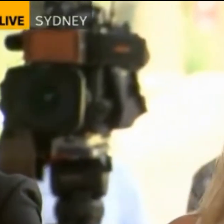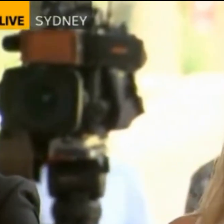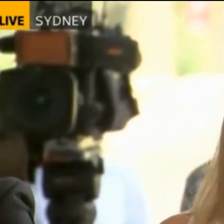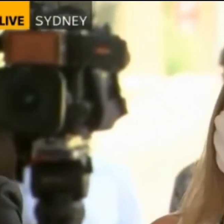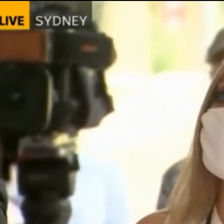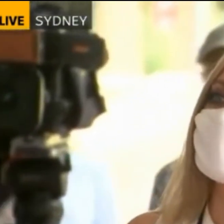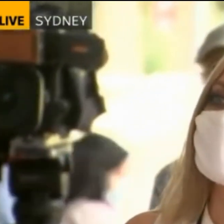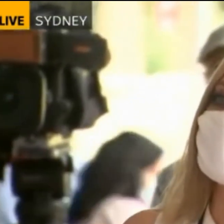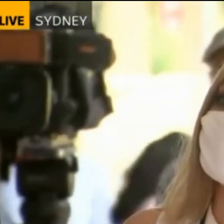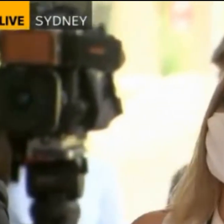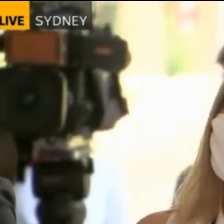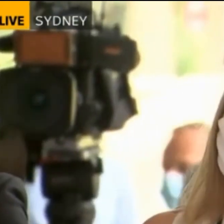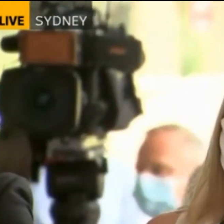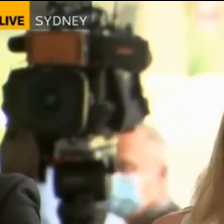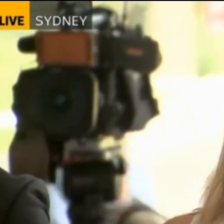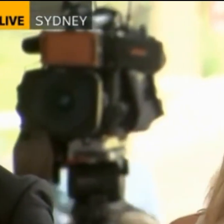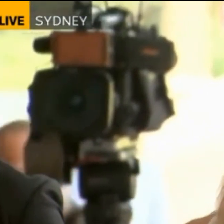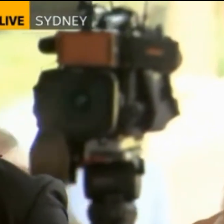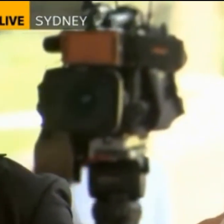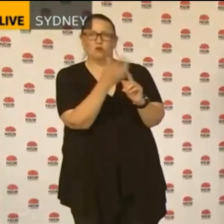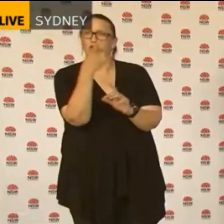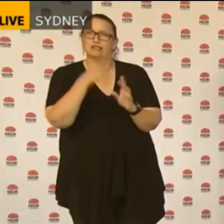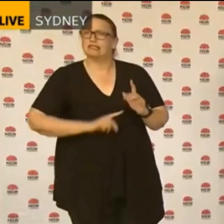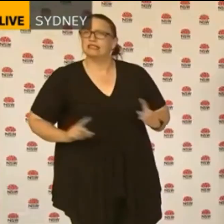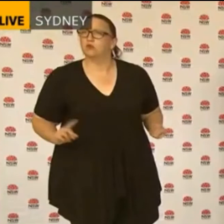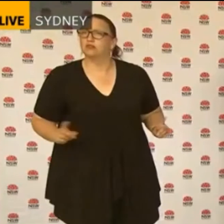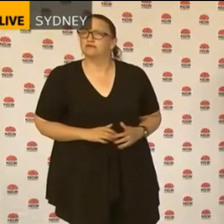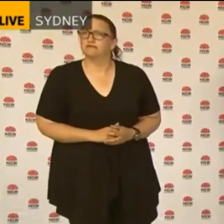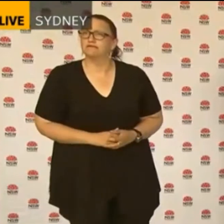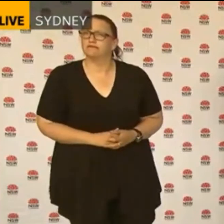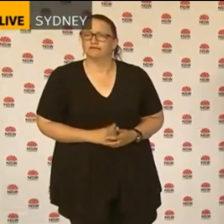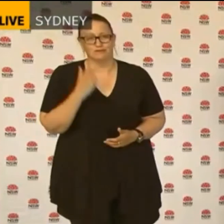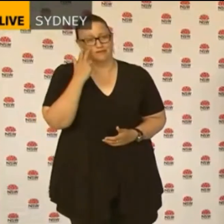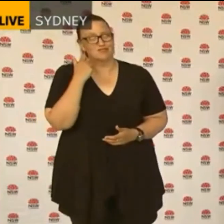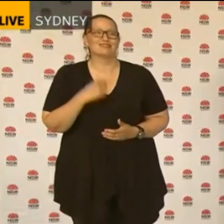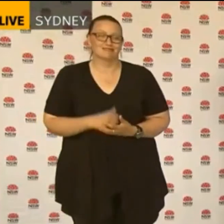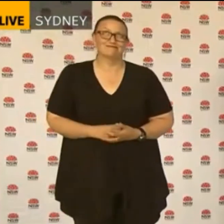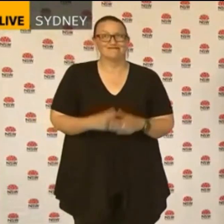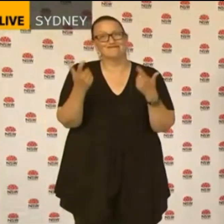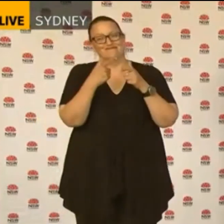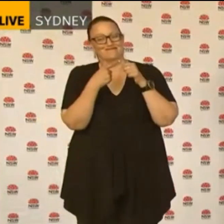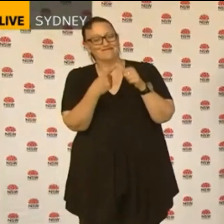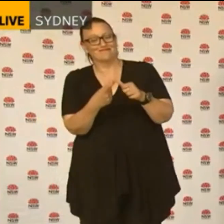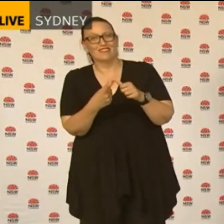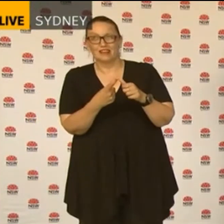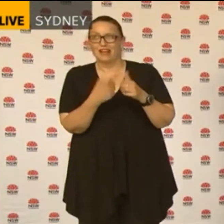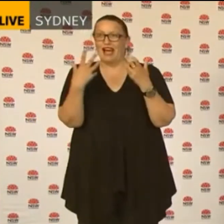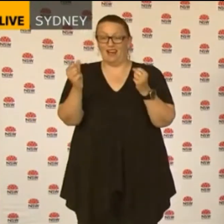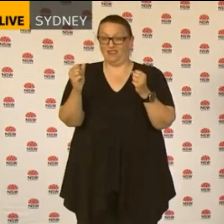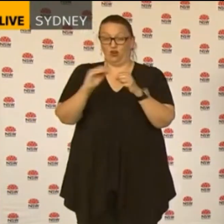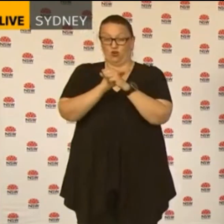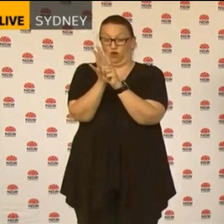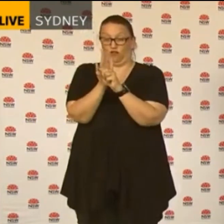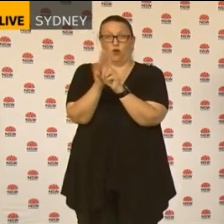about scary. What was your scary at the moment? There's a number of decisions that are always scary in a pandemic. But when